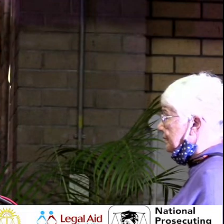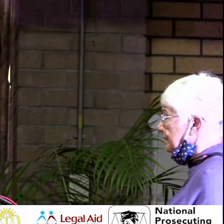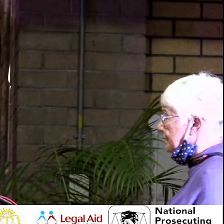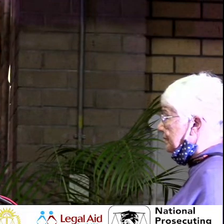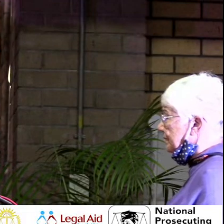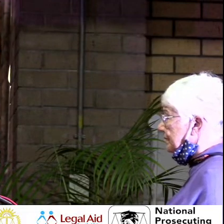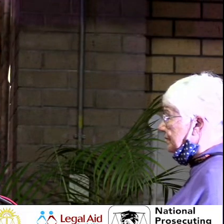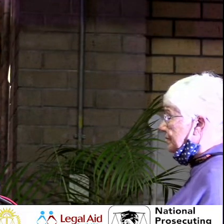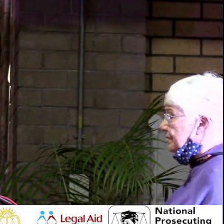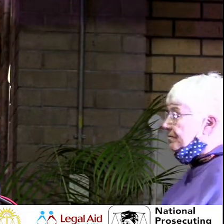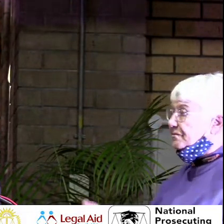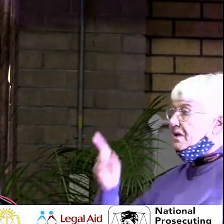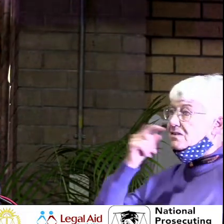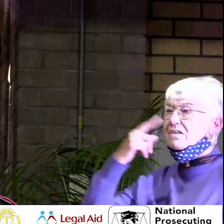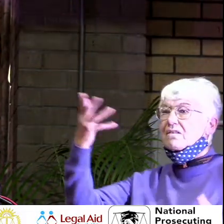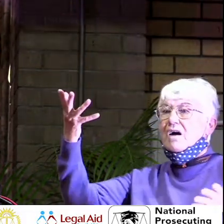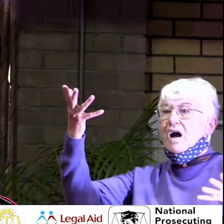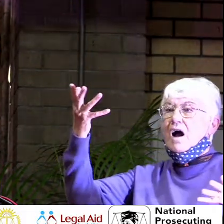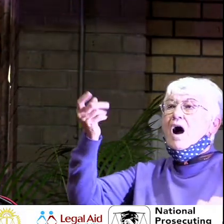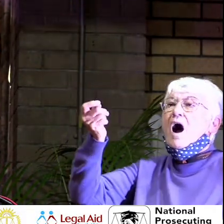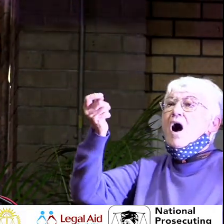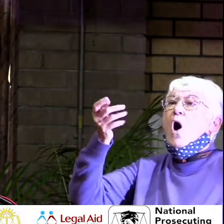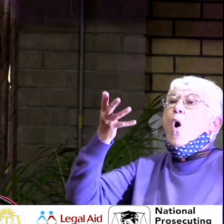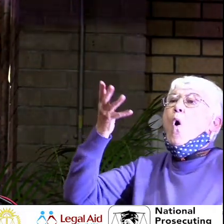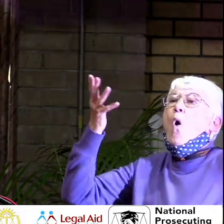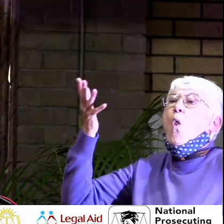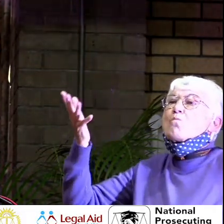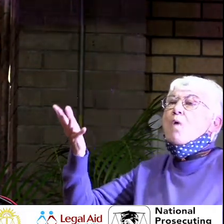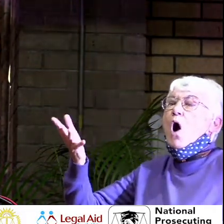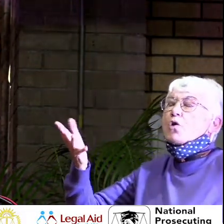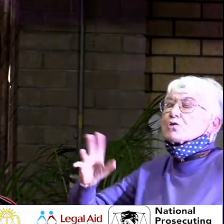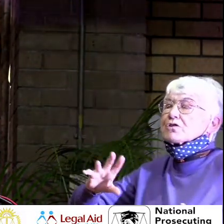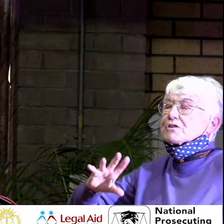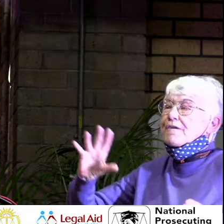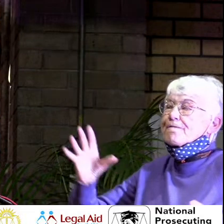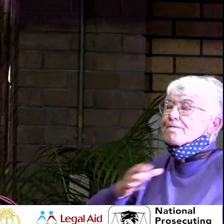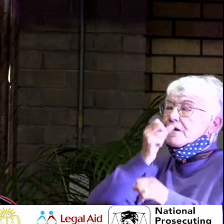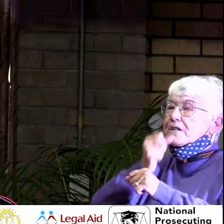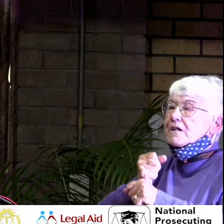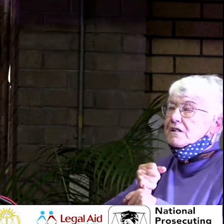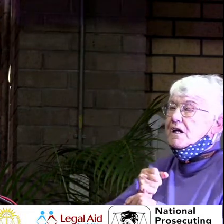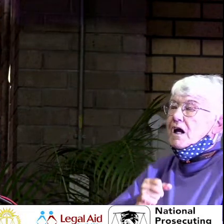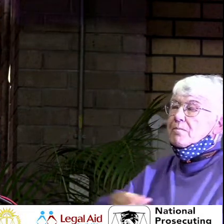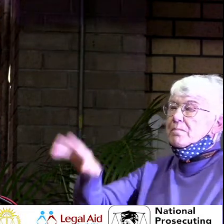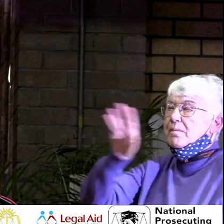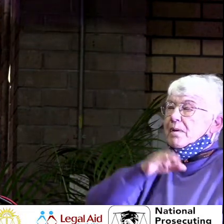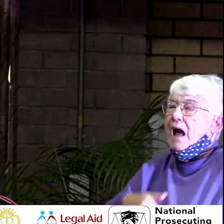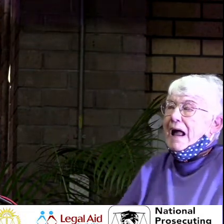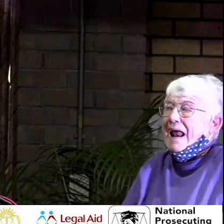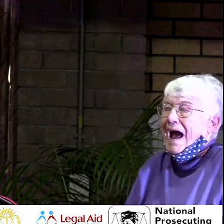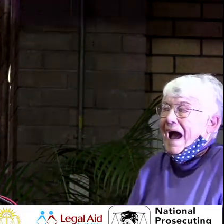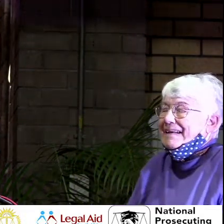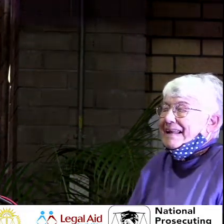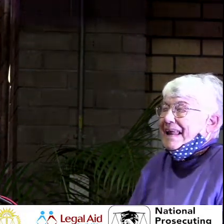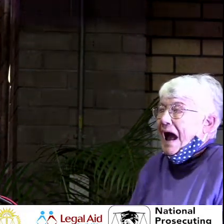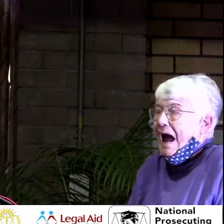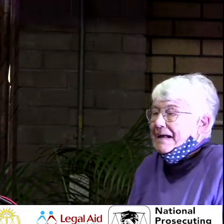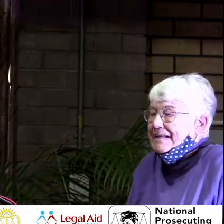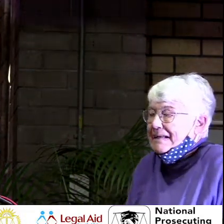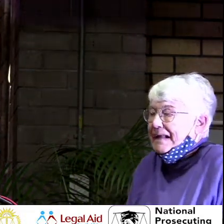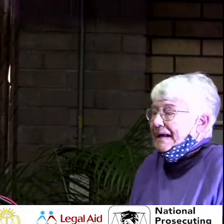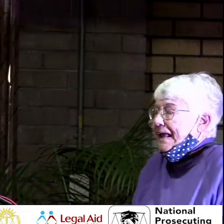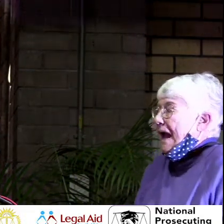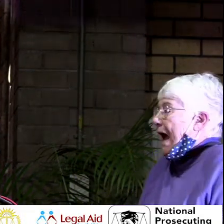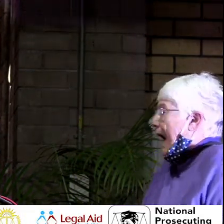word. But you stay important. Okay, now, it's all